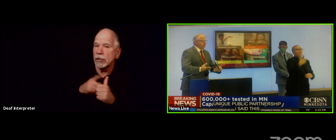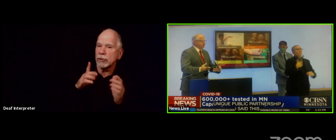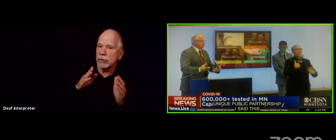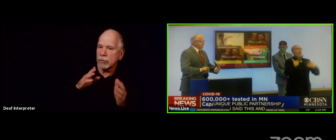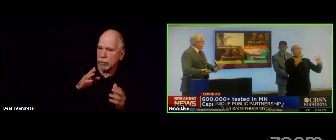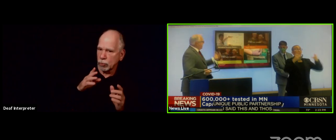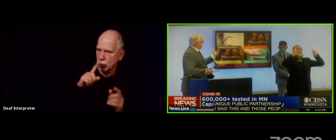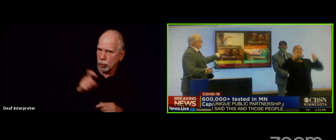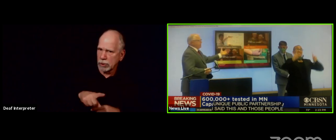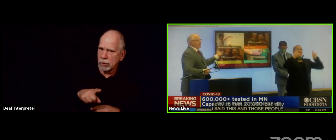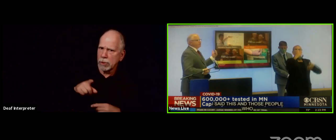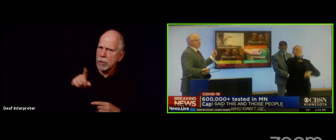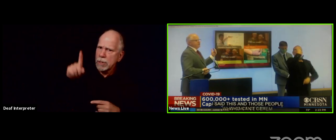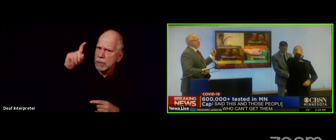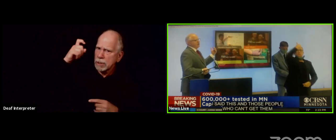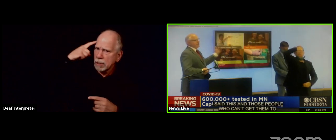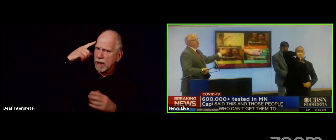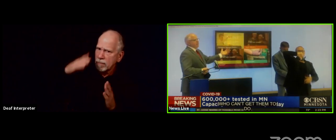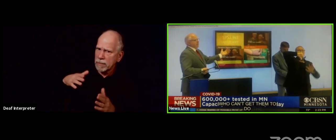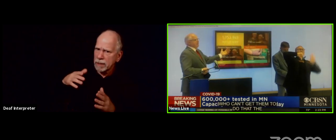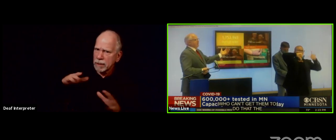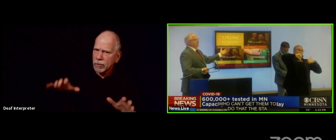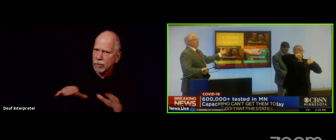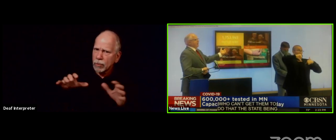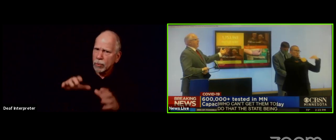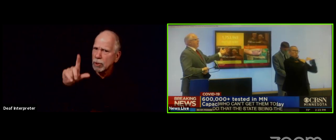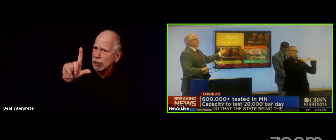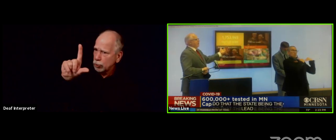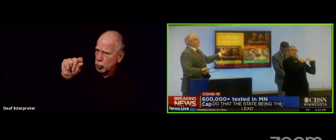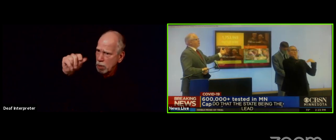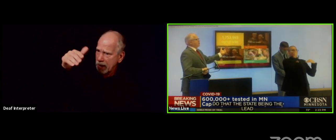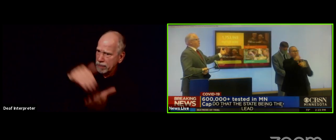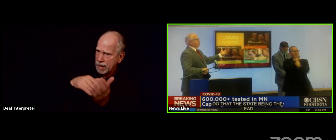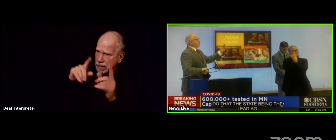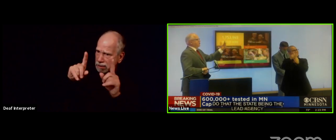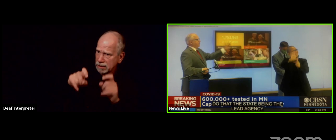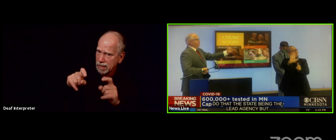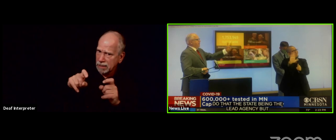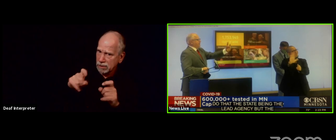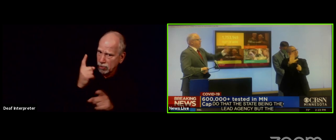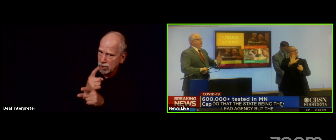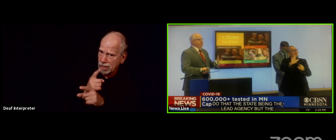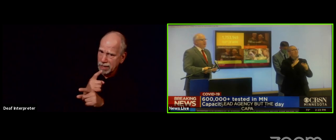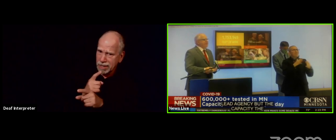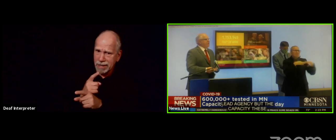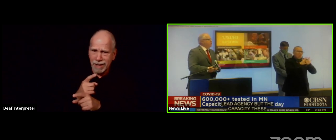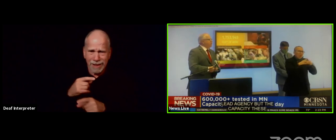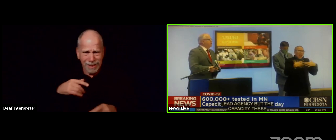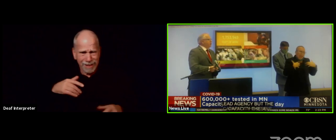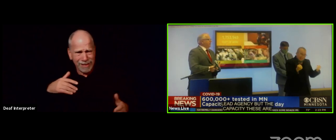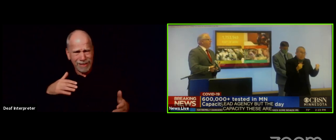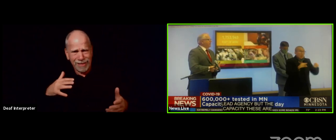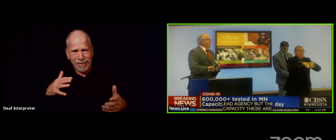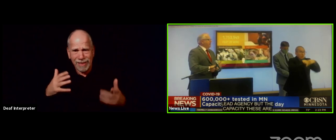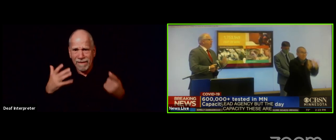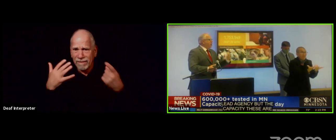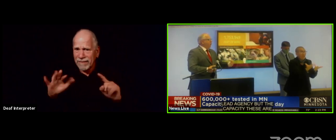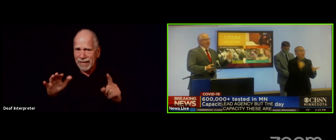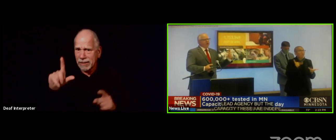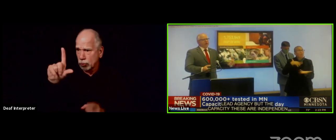lead agency. But the capacity, these are independent healthcare systems that are delivering these. And there may be a reason on a given